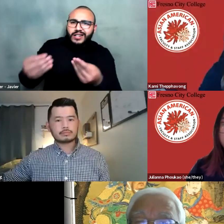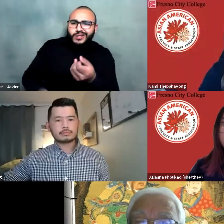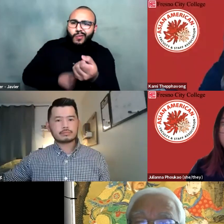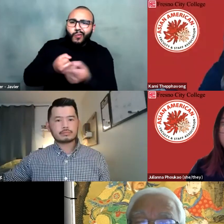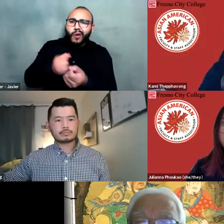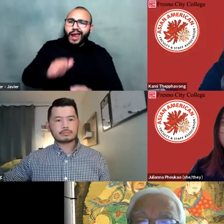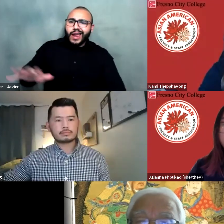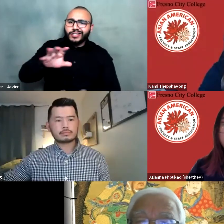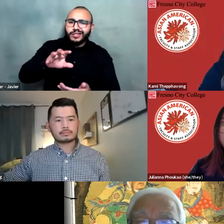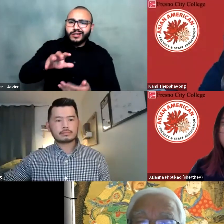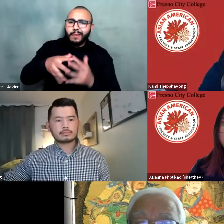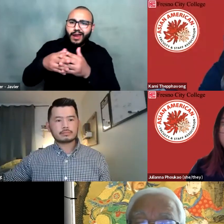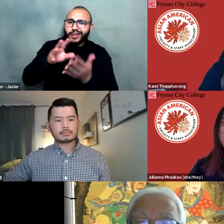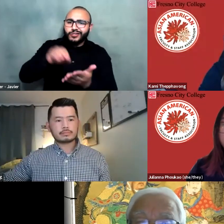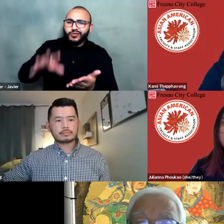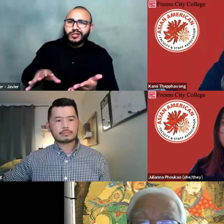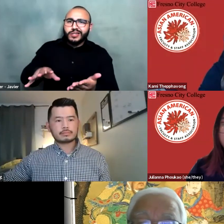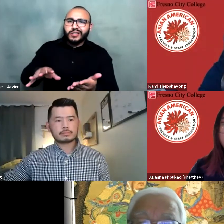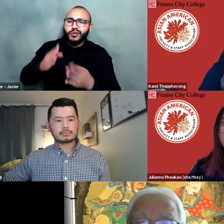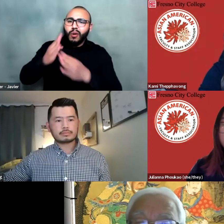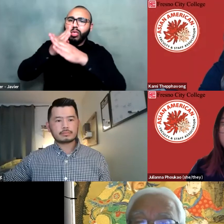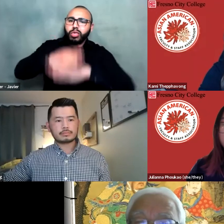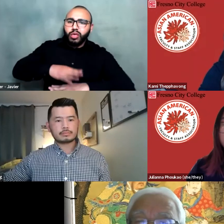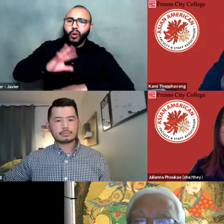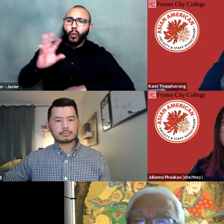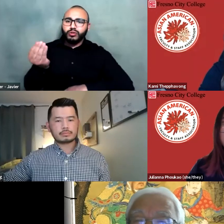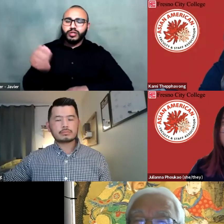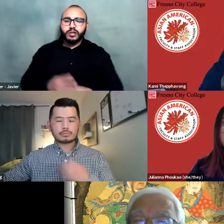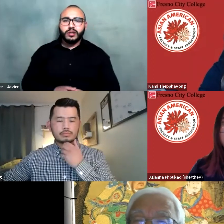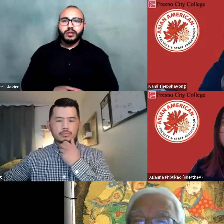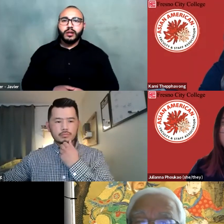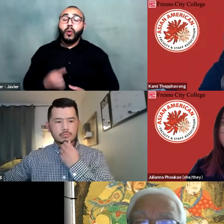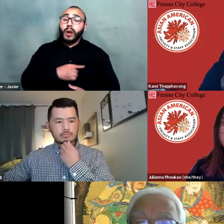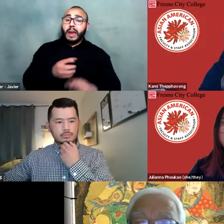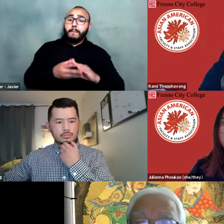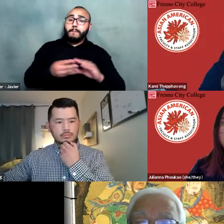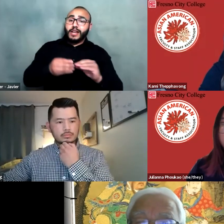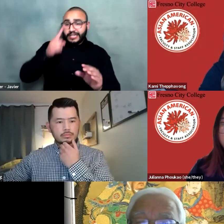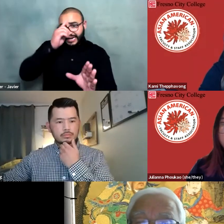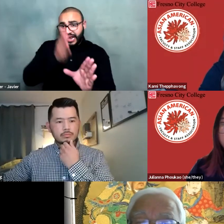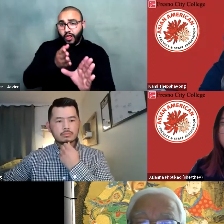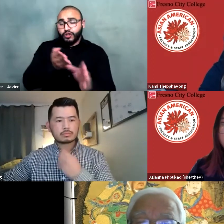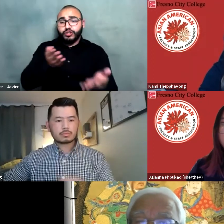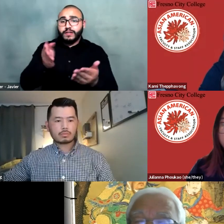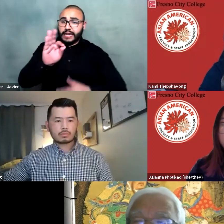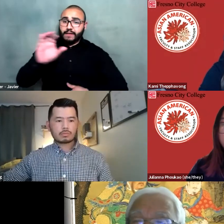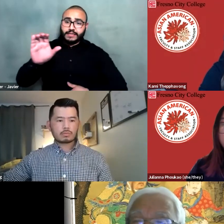students with these cultural barriers? We did mention psychological services at Fresno City